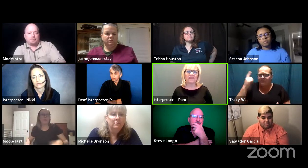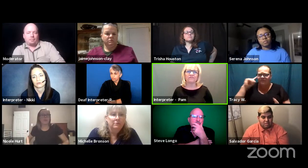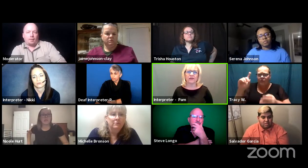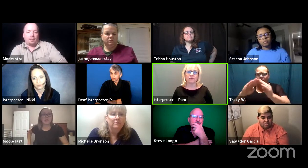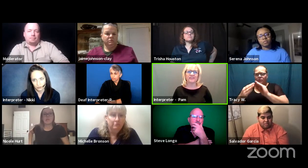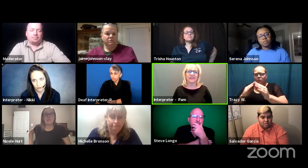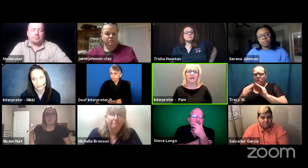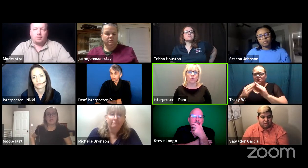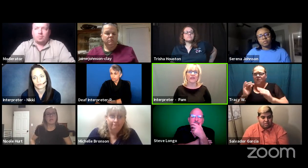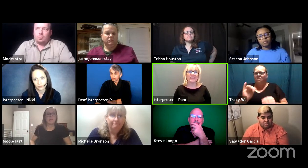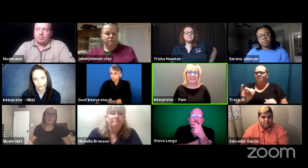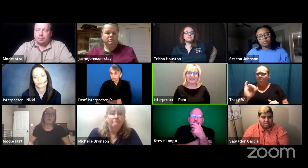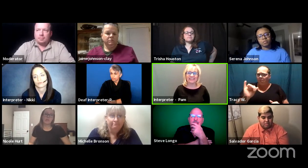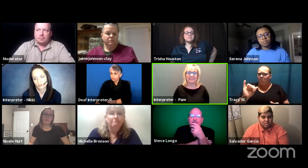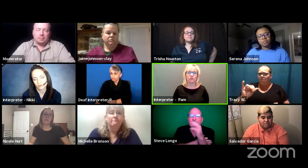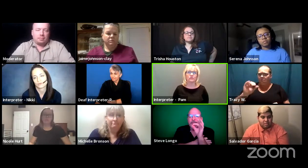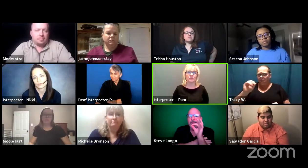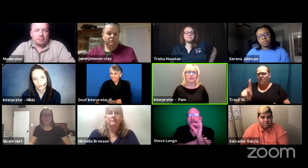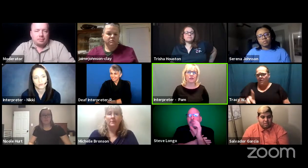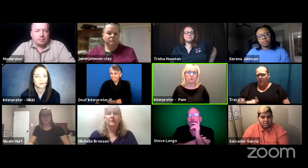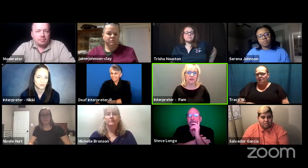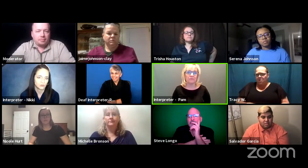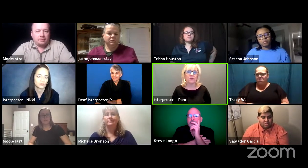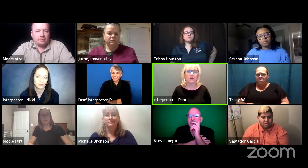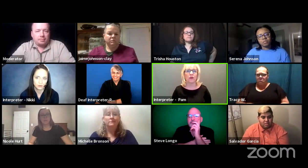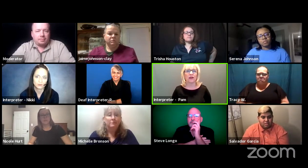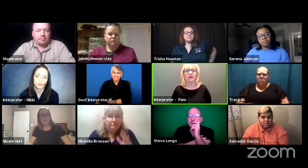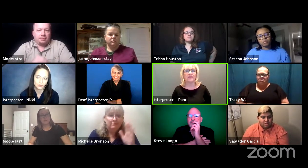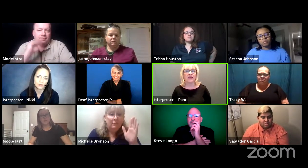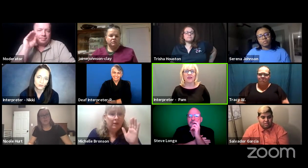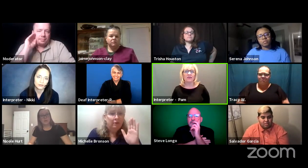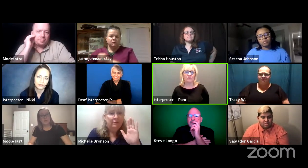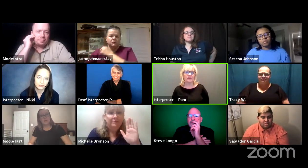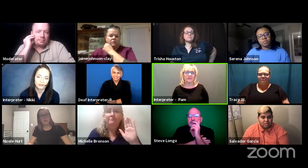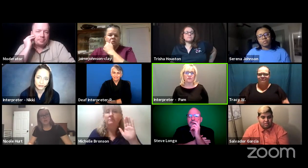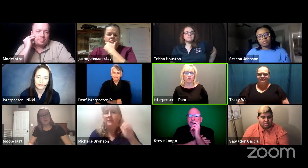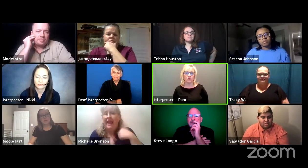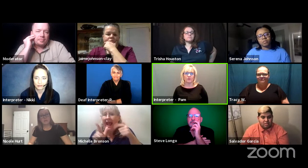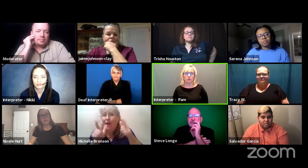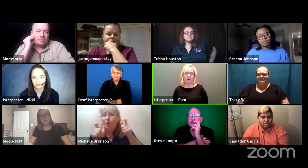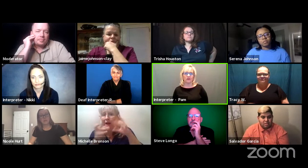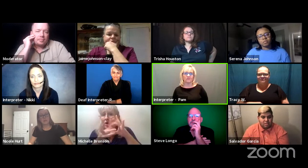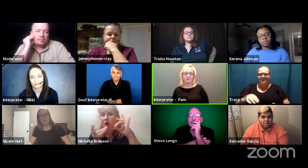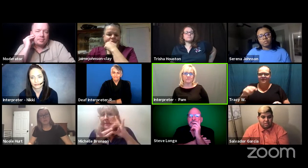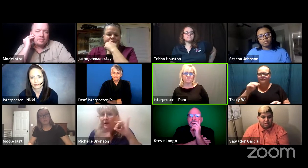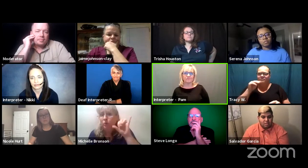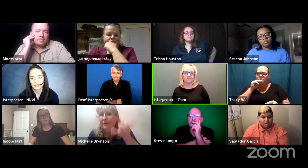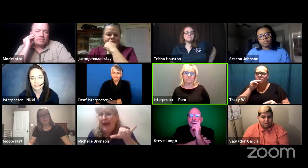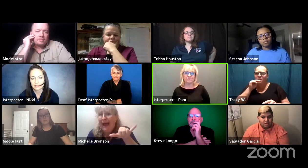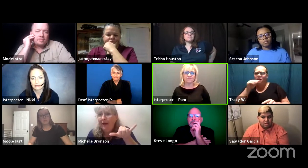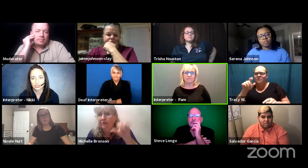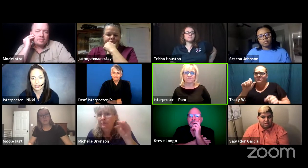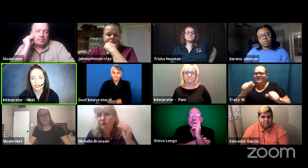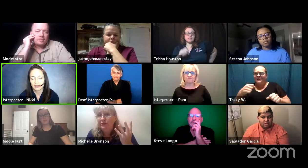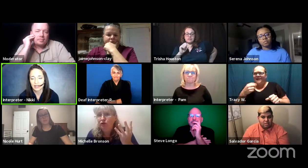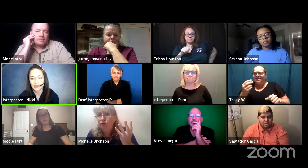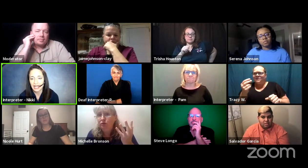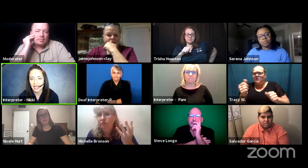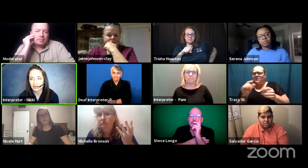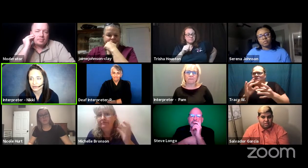the fundraising goal is. That's good for the community to be aware of and for us as a board to be aware of. This is Michelle. I want to add a